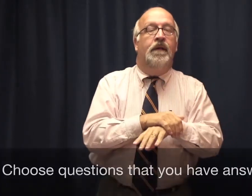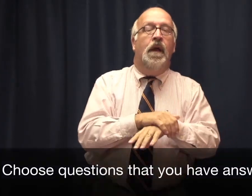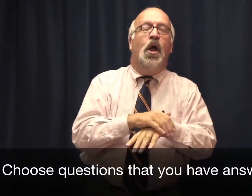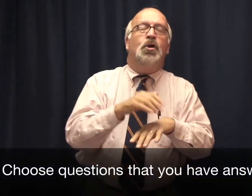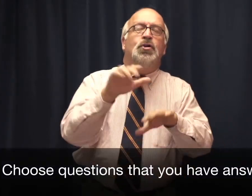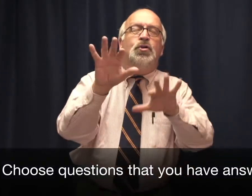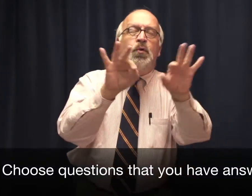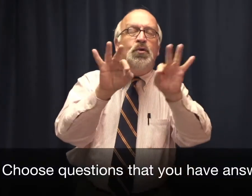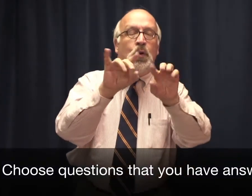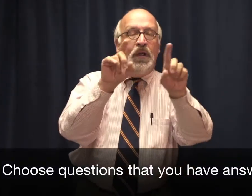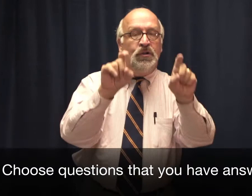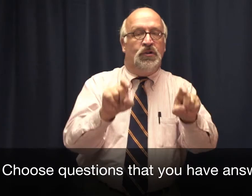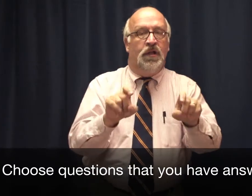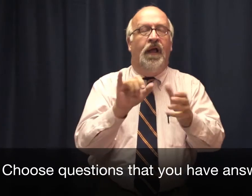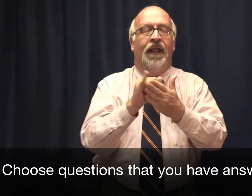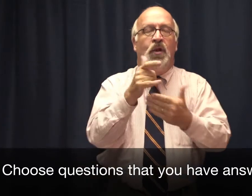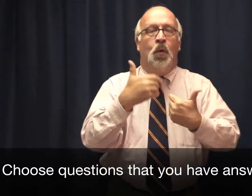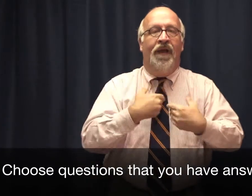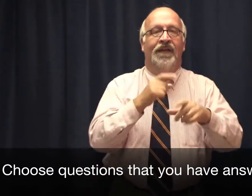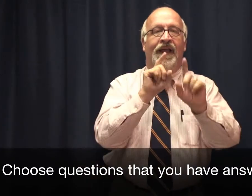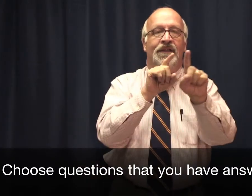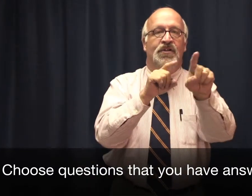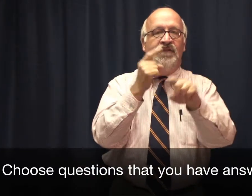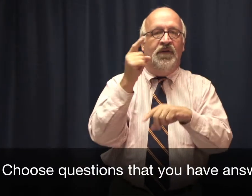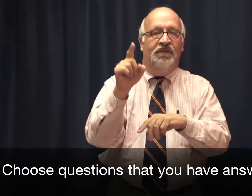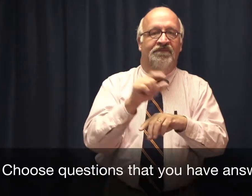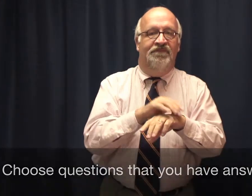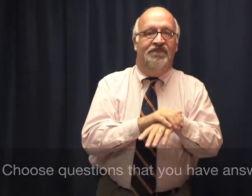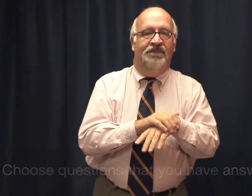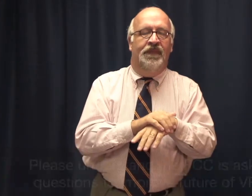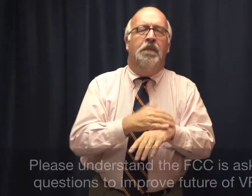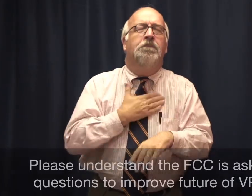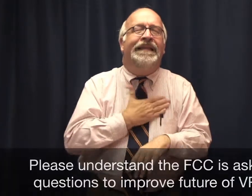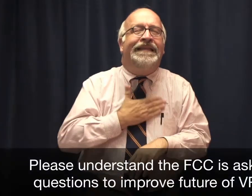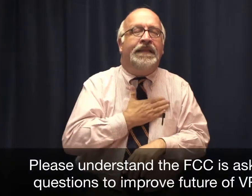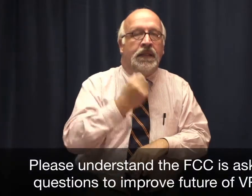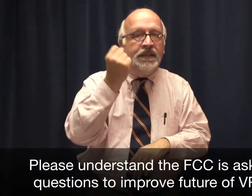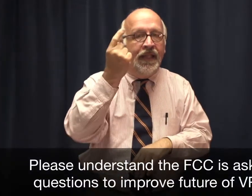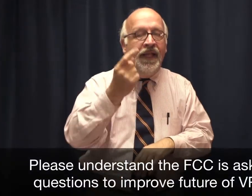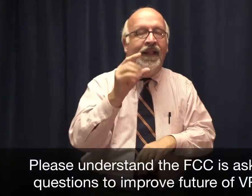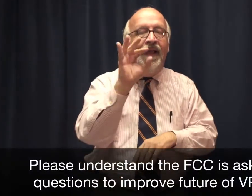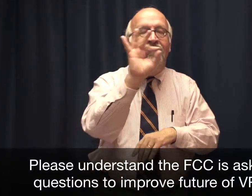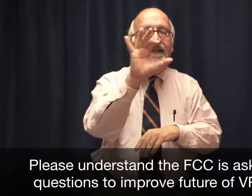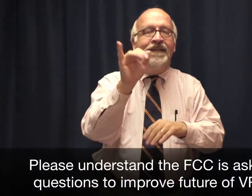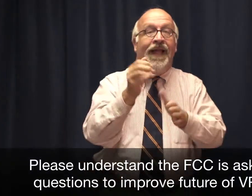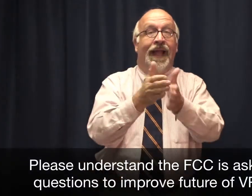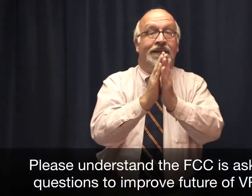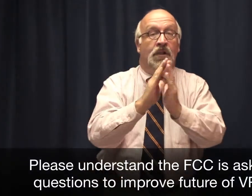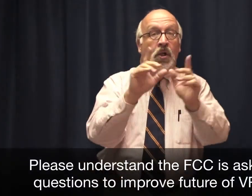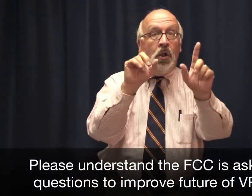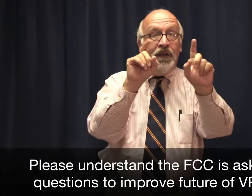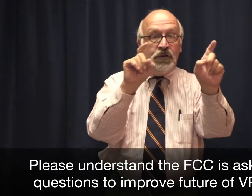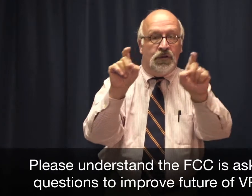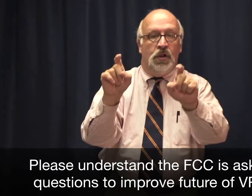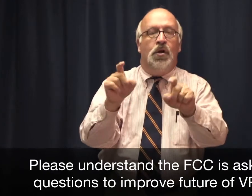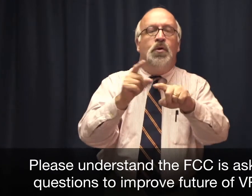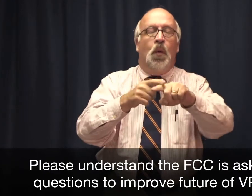Choose questions that you have answers for. Please understand the FCC is asking